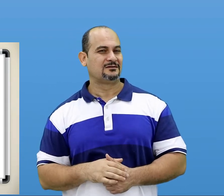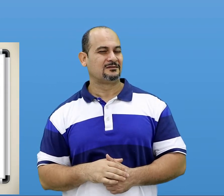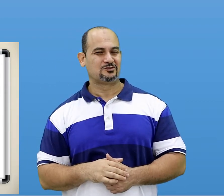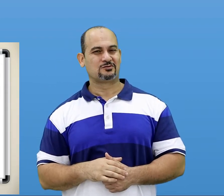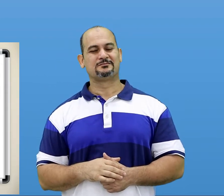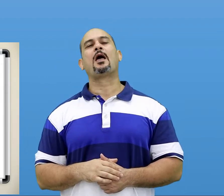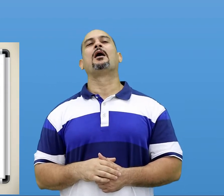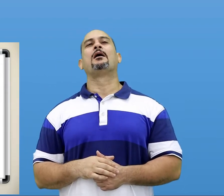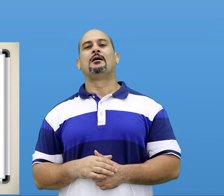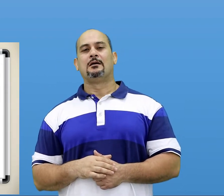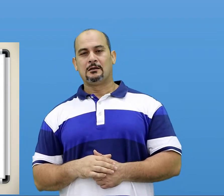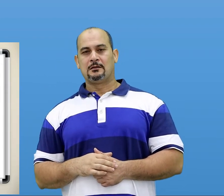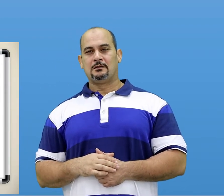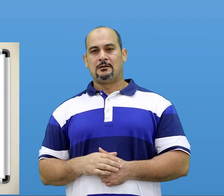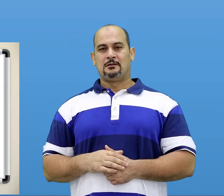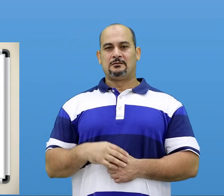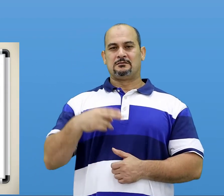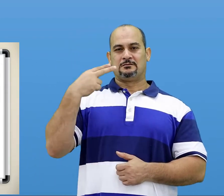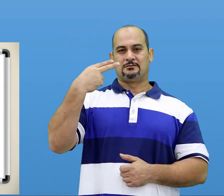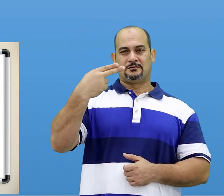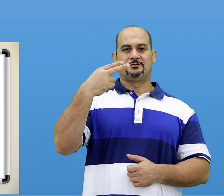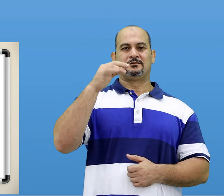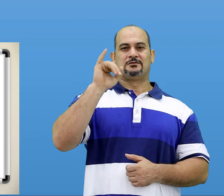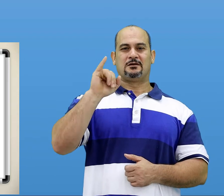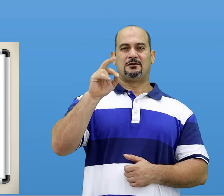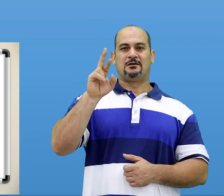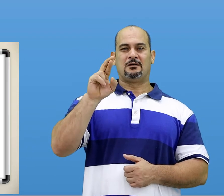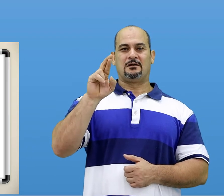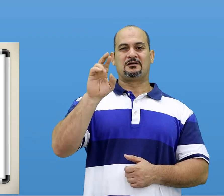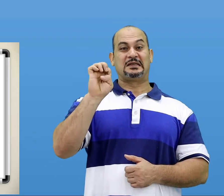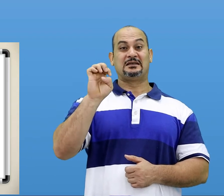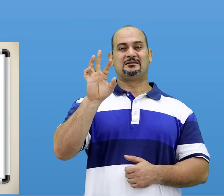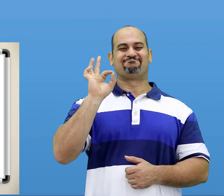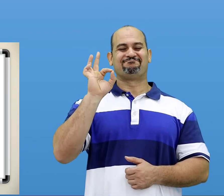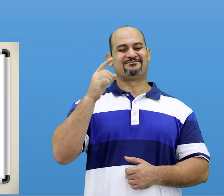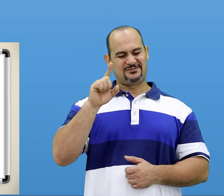And the correct answer is hire.